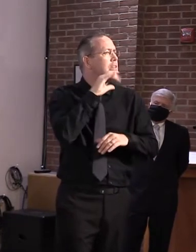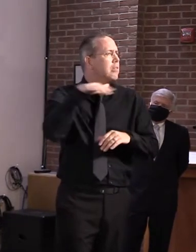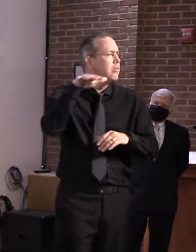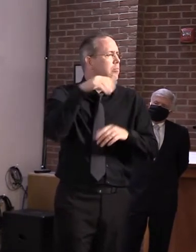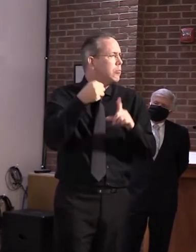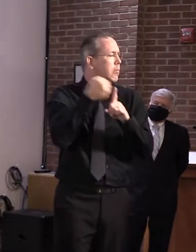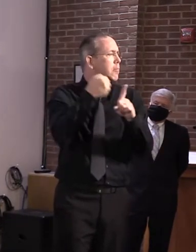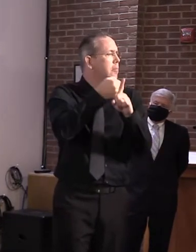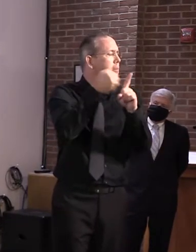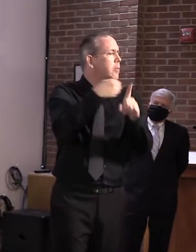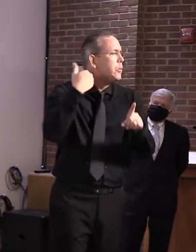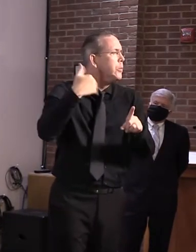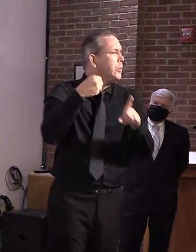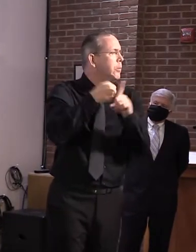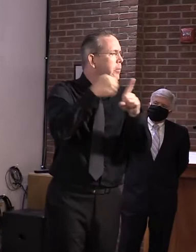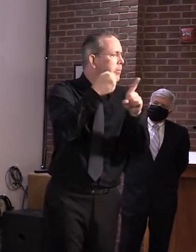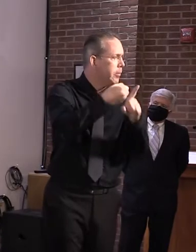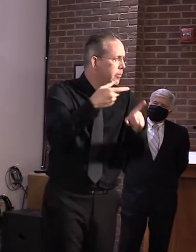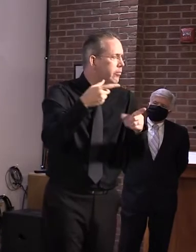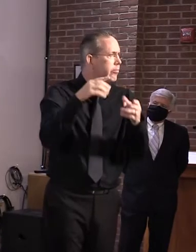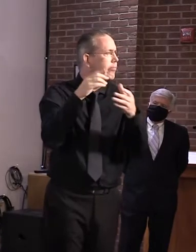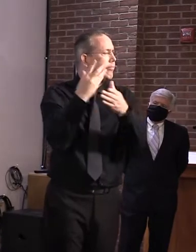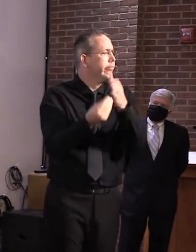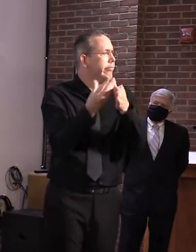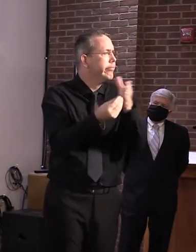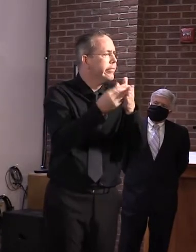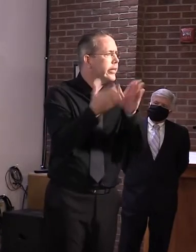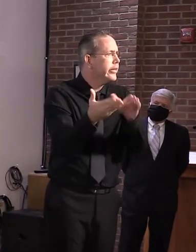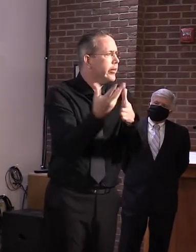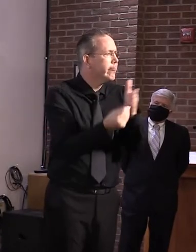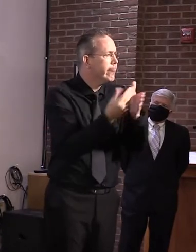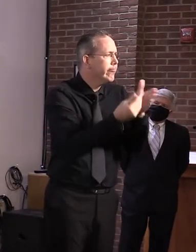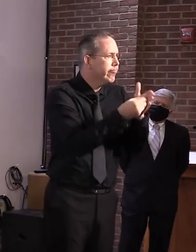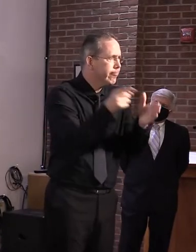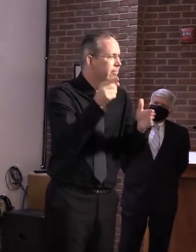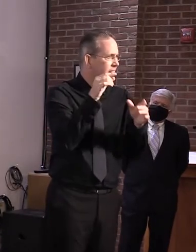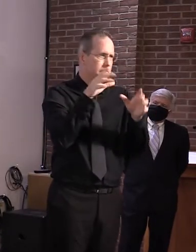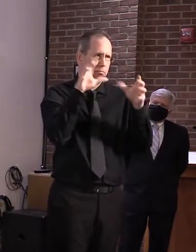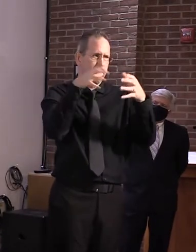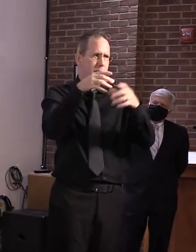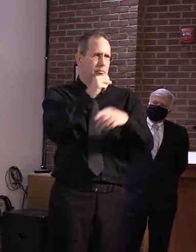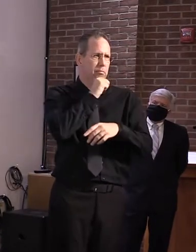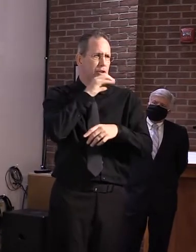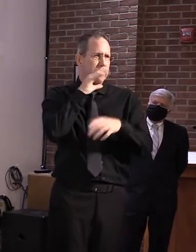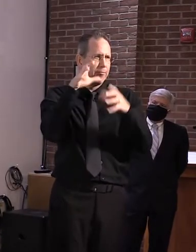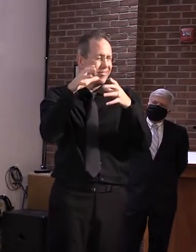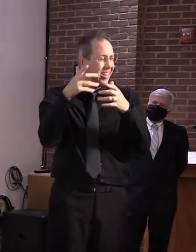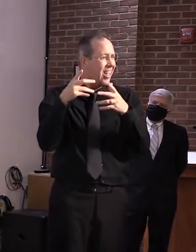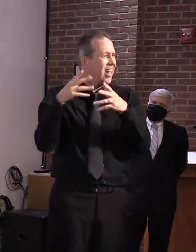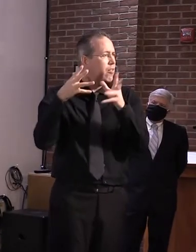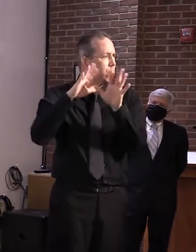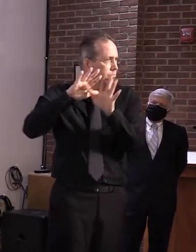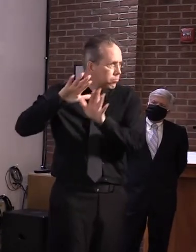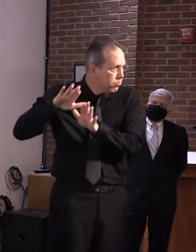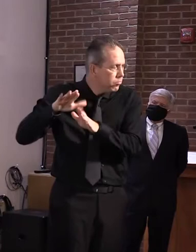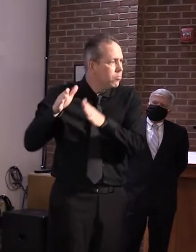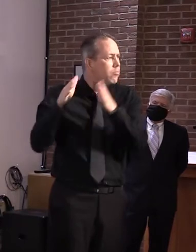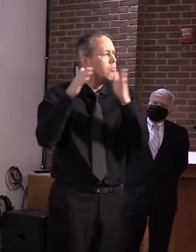that. I think we're seeing some cumulative effects of the protection of the vulnerable across the